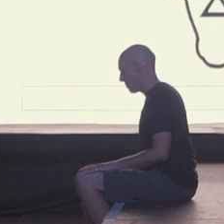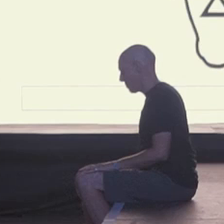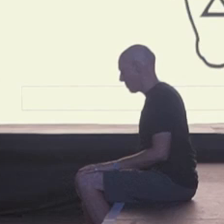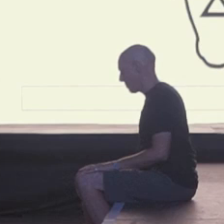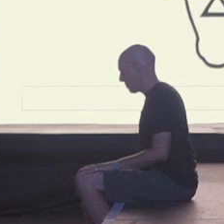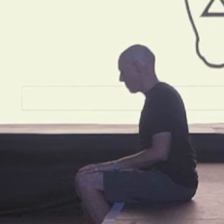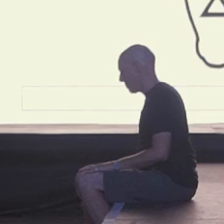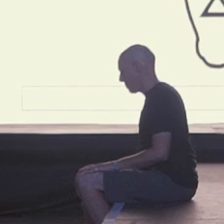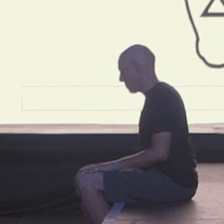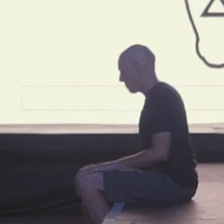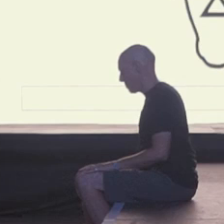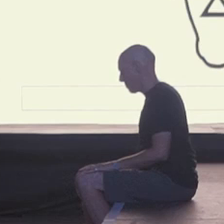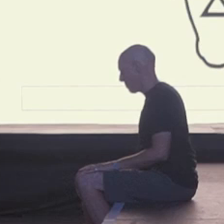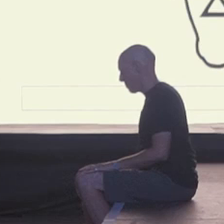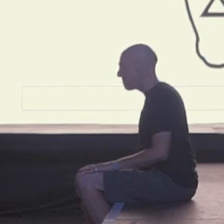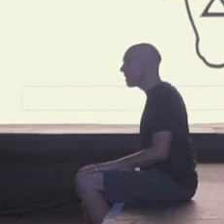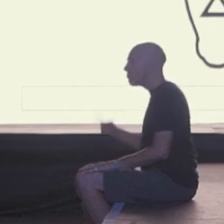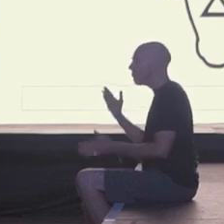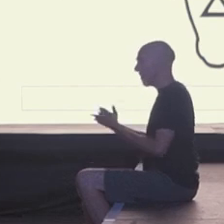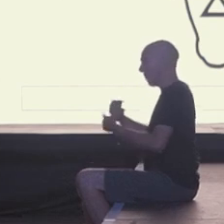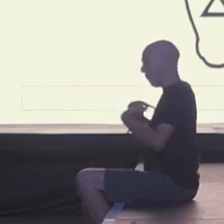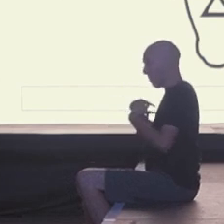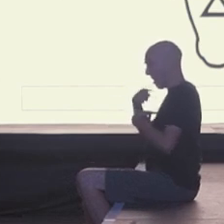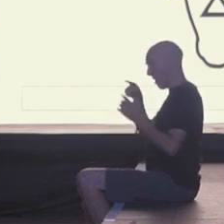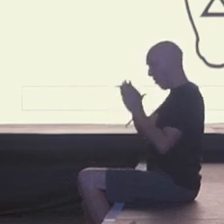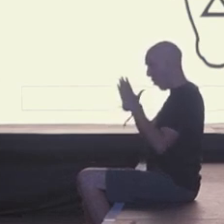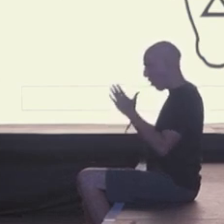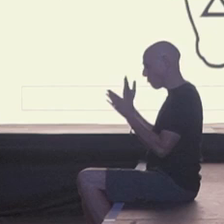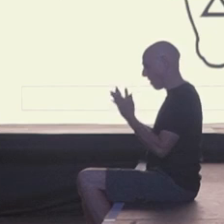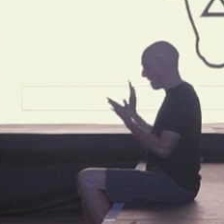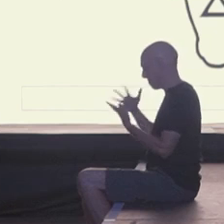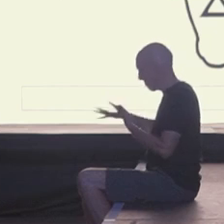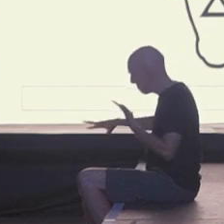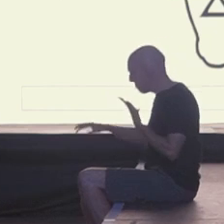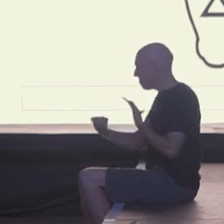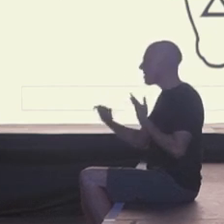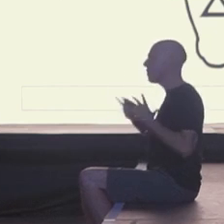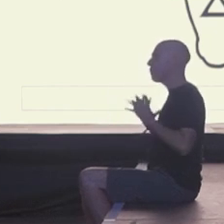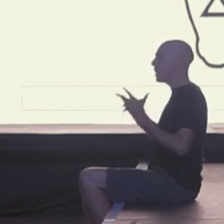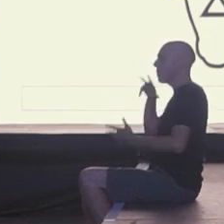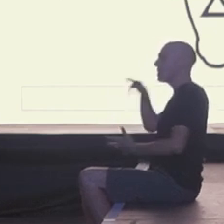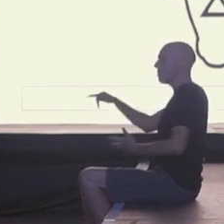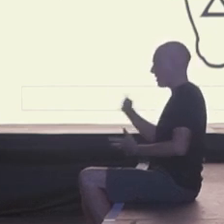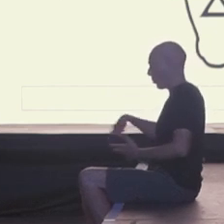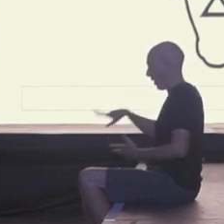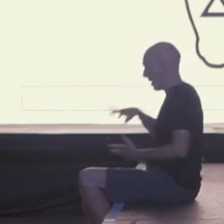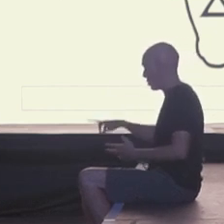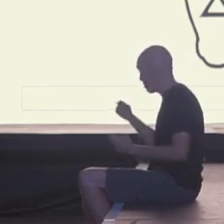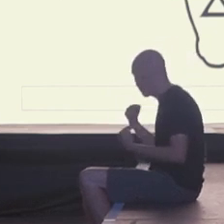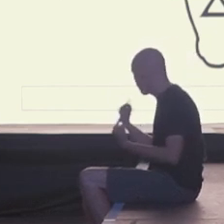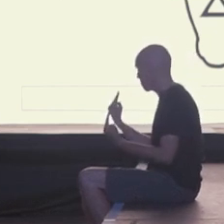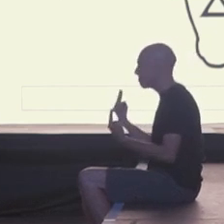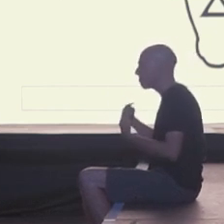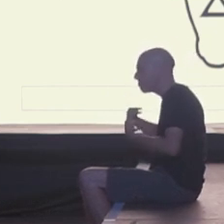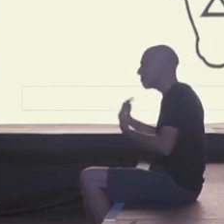complete like violation of freedom of speech, and I think we need to stand up against it while we still can. Coming from a country